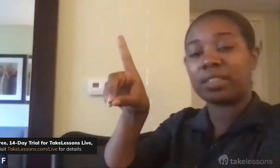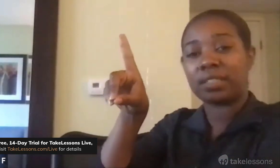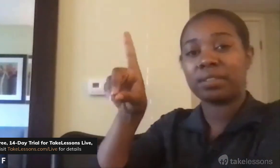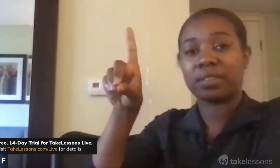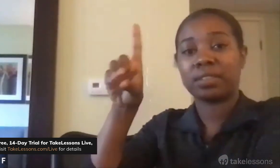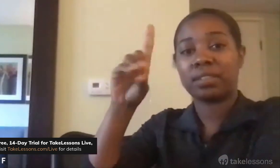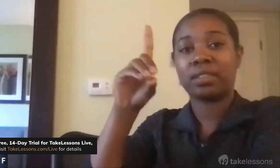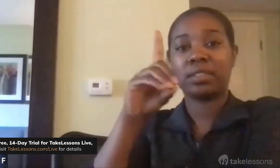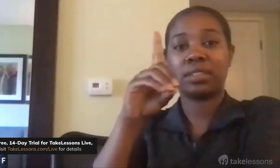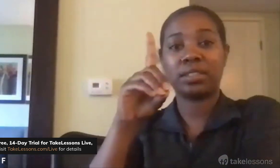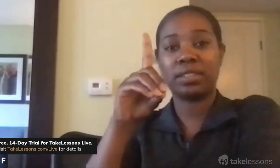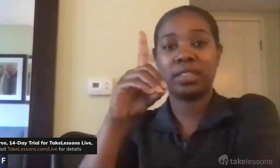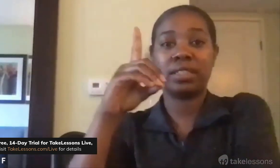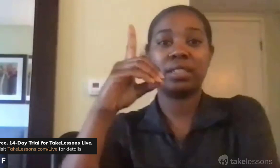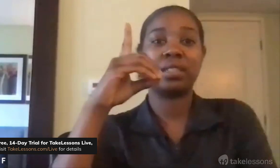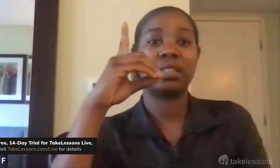D. So D.